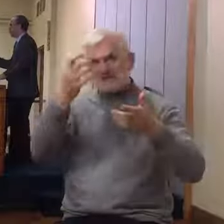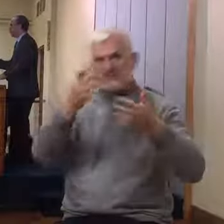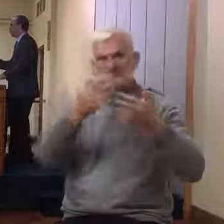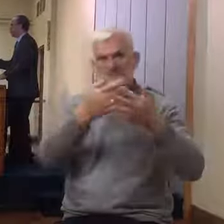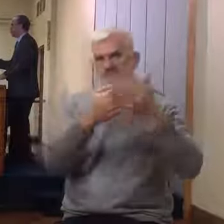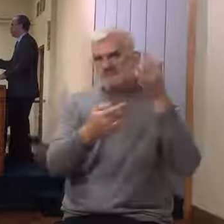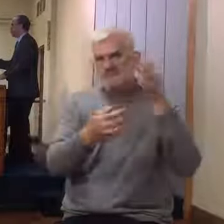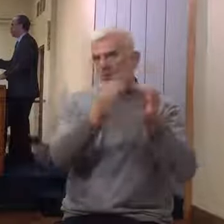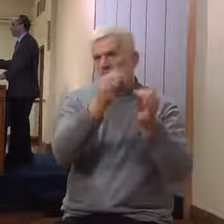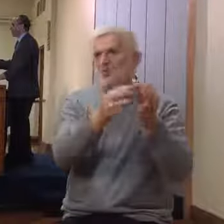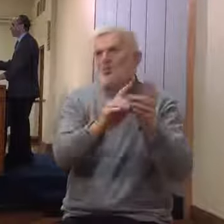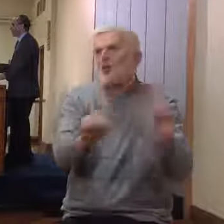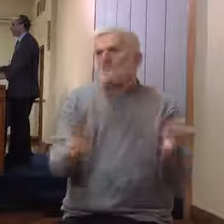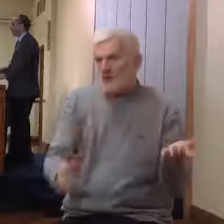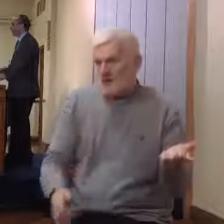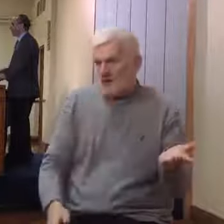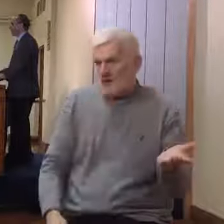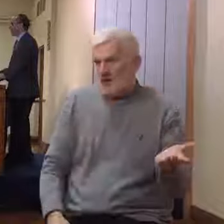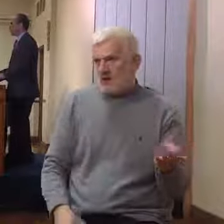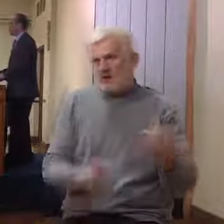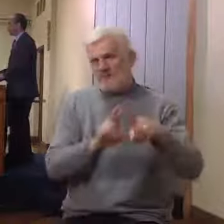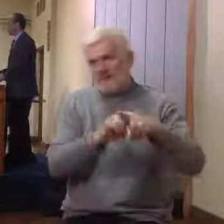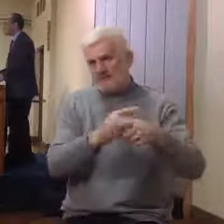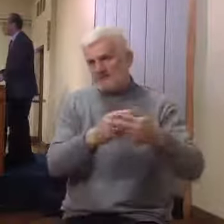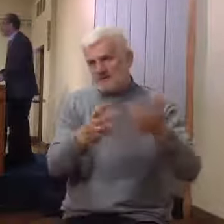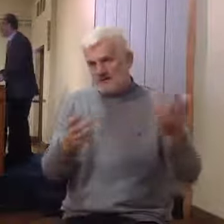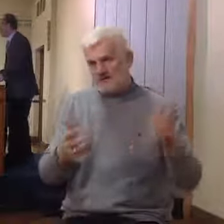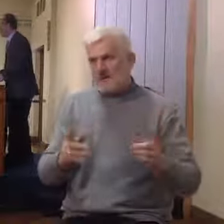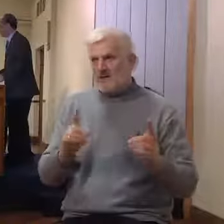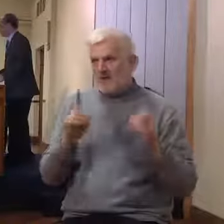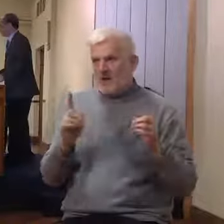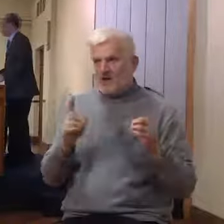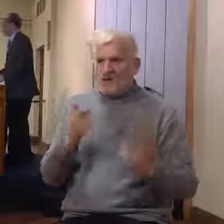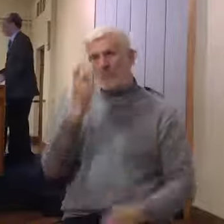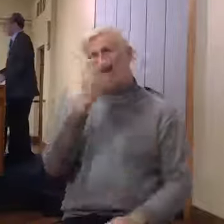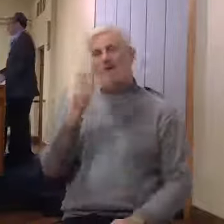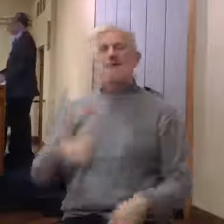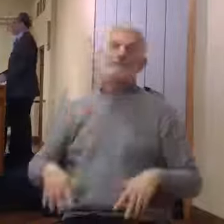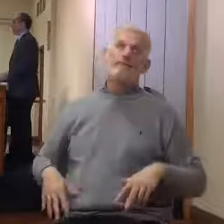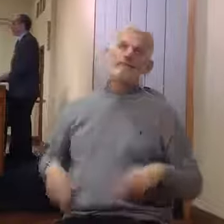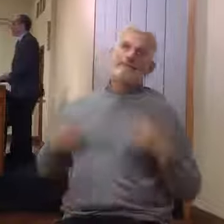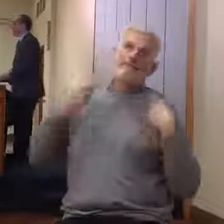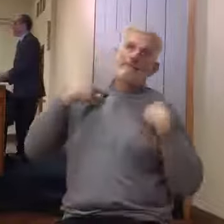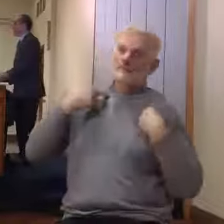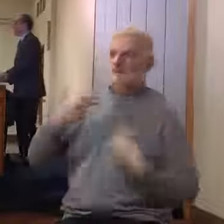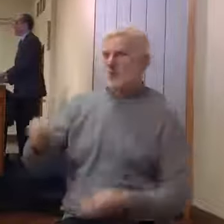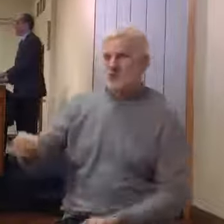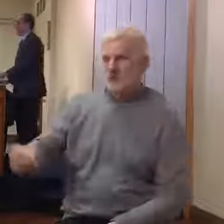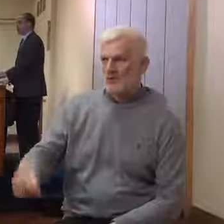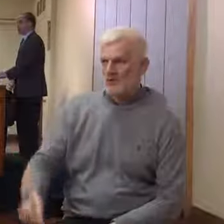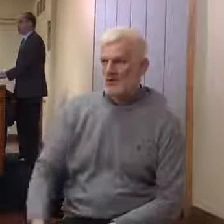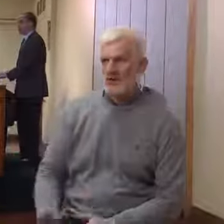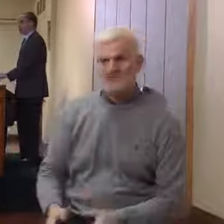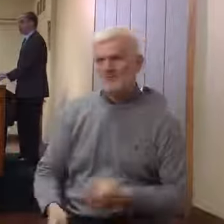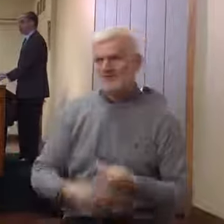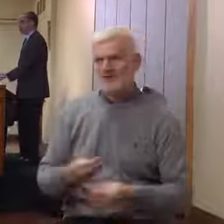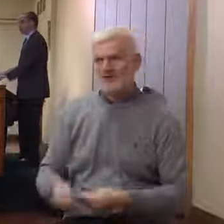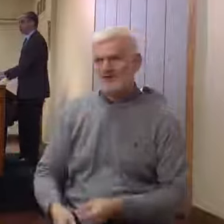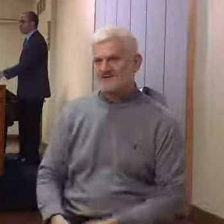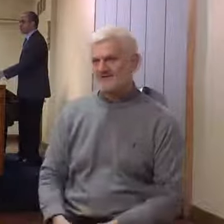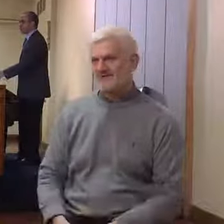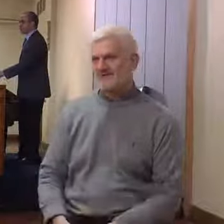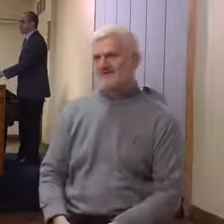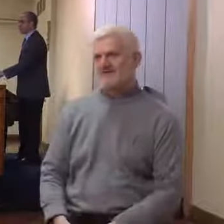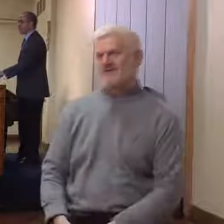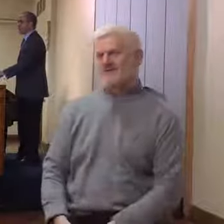and governors, but we do not submit blindly. And I want to explain. I'm not giving you